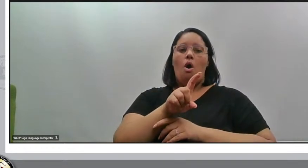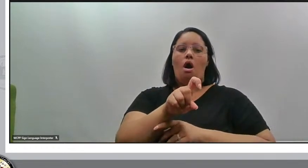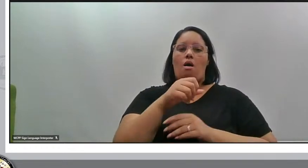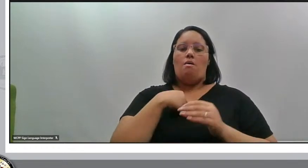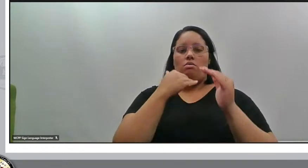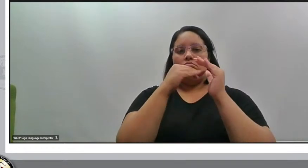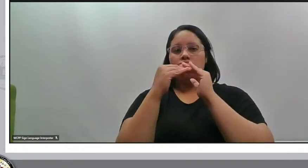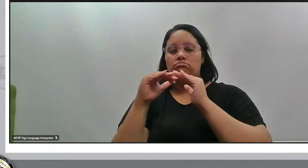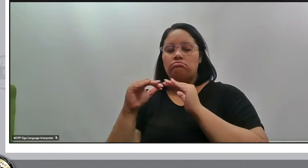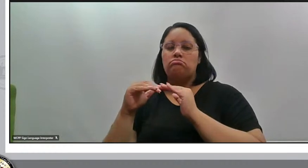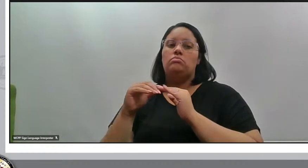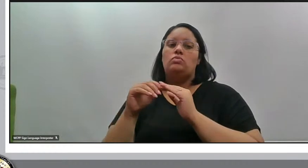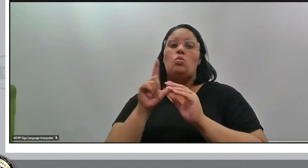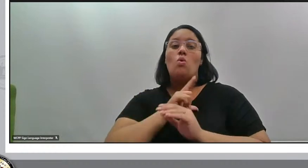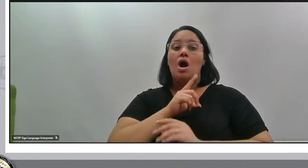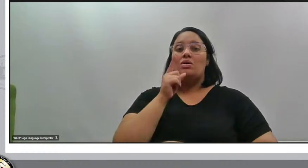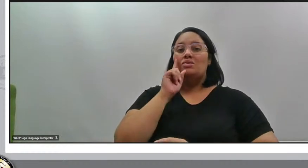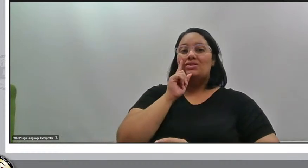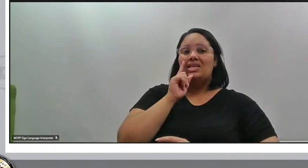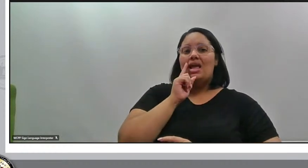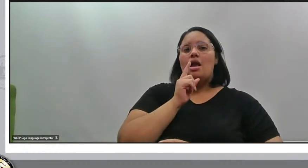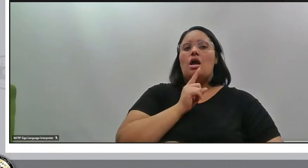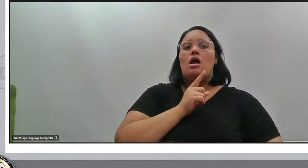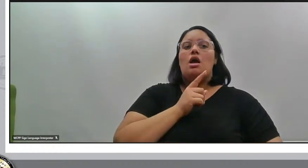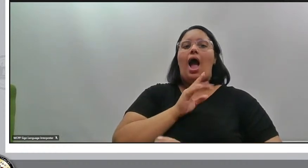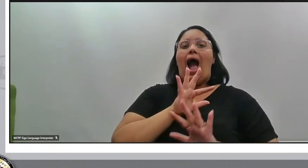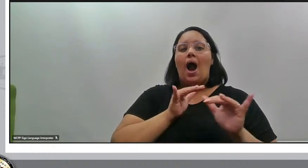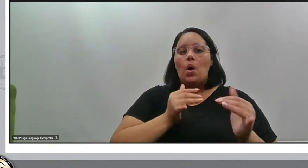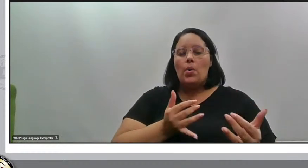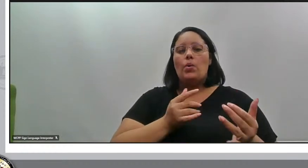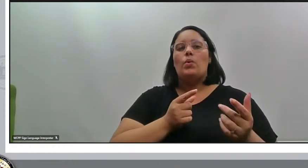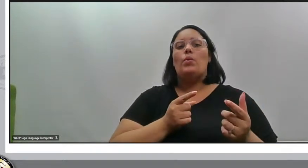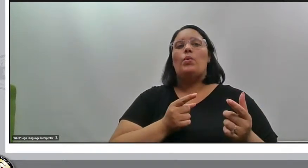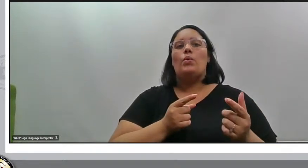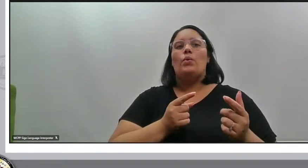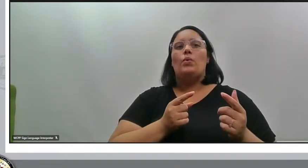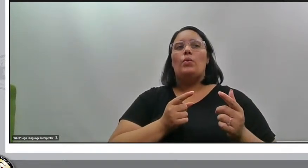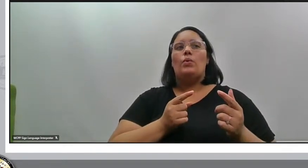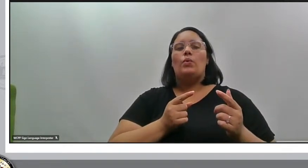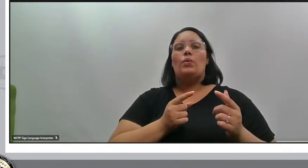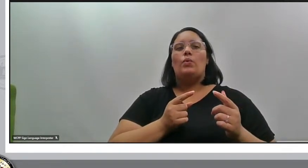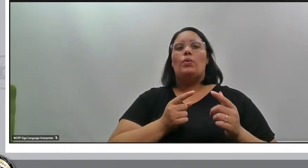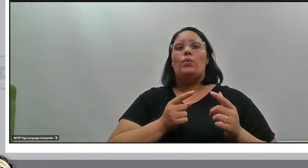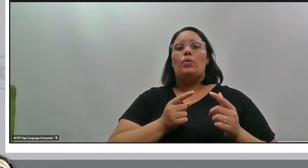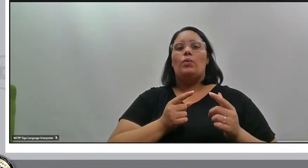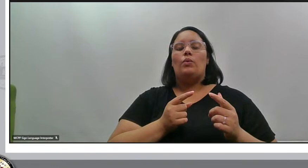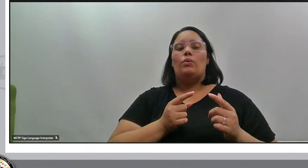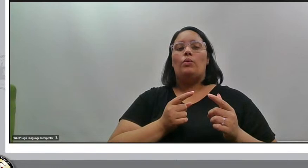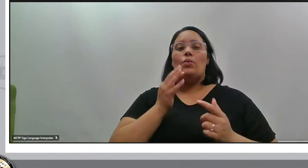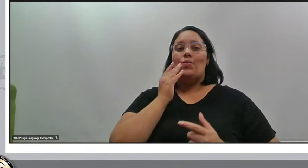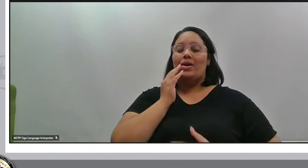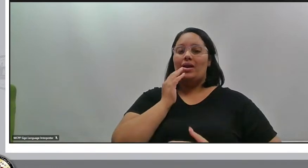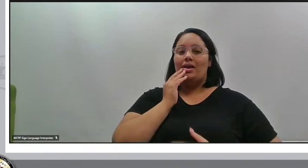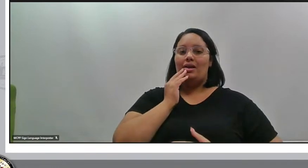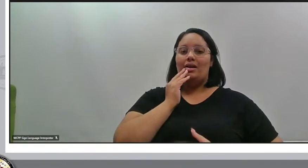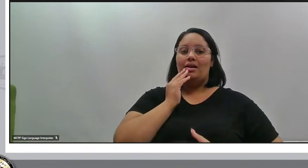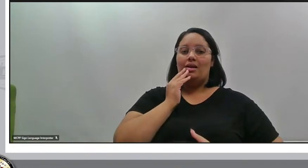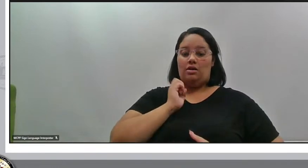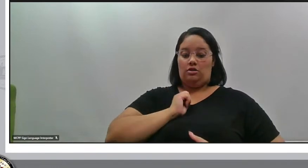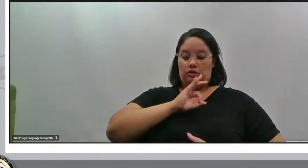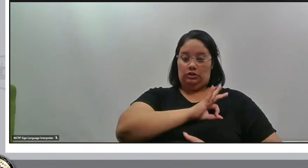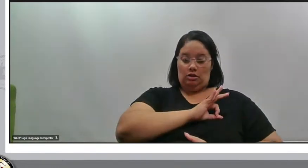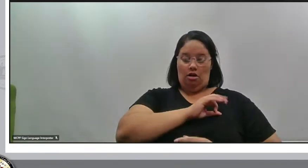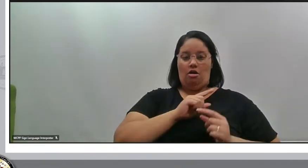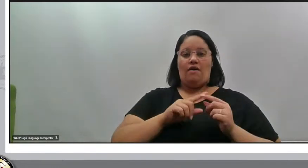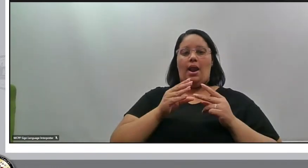around, to see to what extent the behavior of the when it is staff as well as